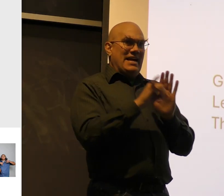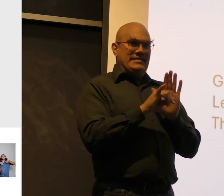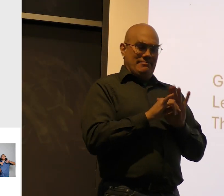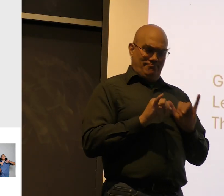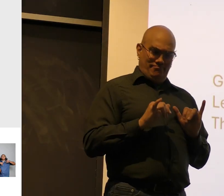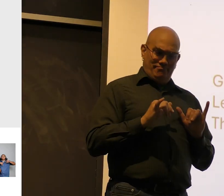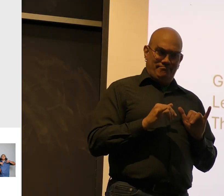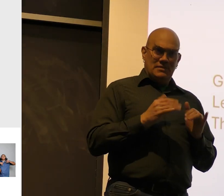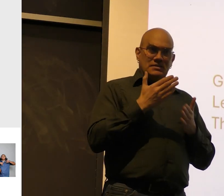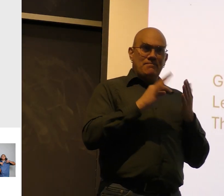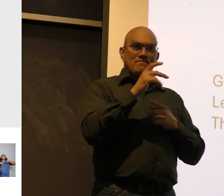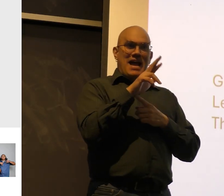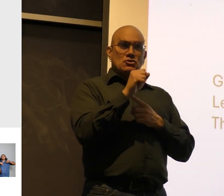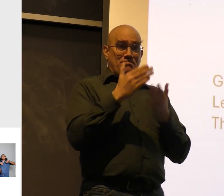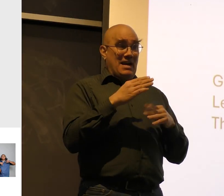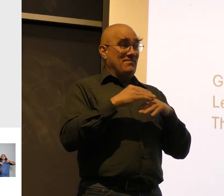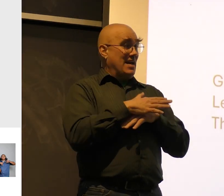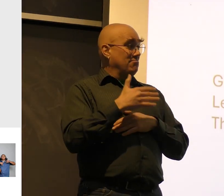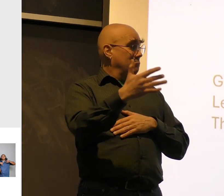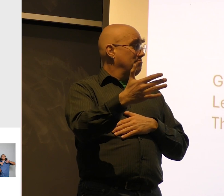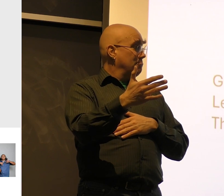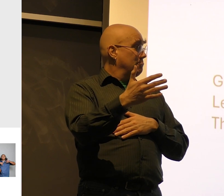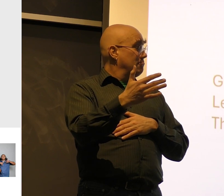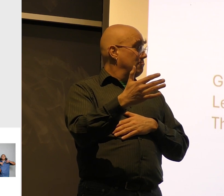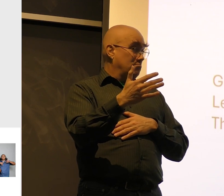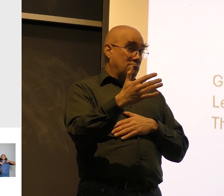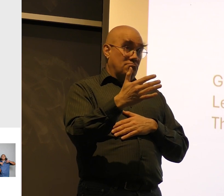The future of deaf identity. There are different factors that might affect us.